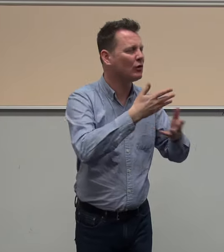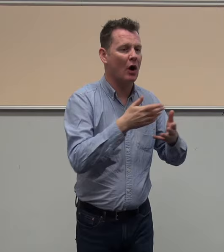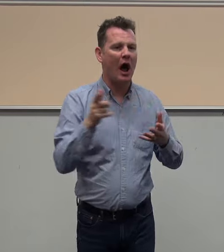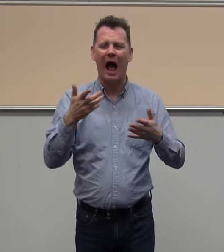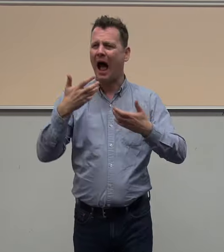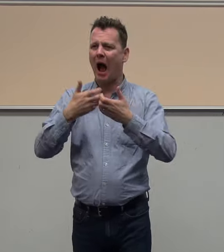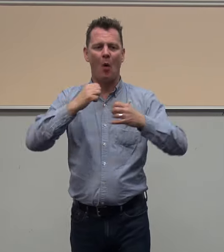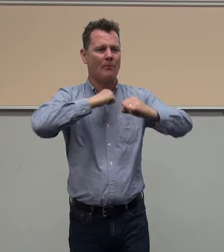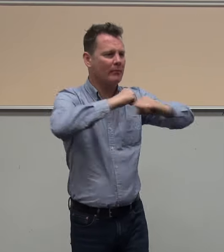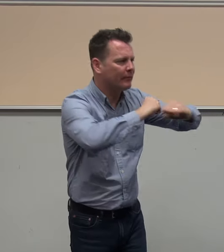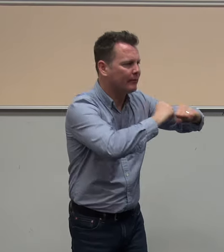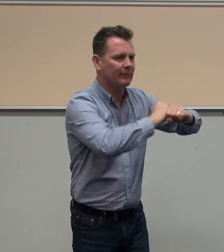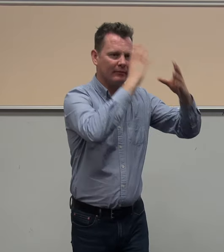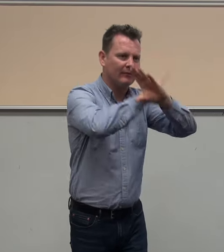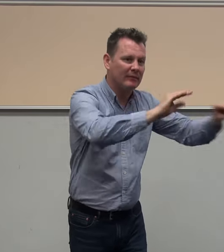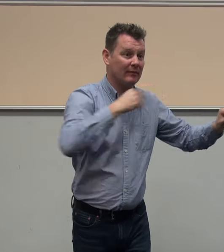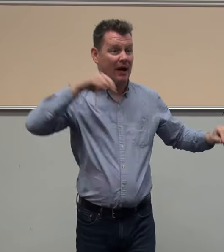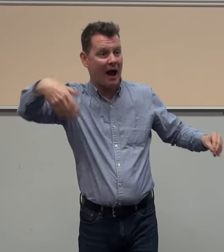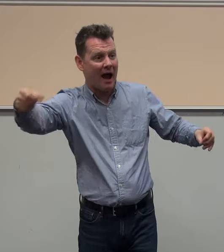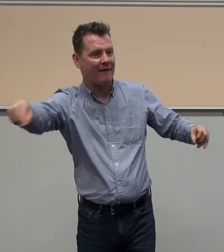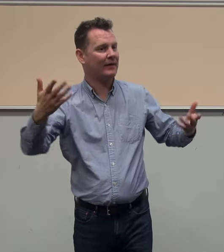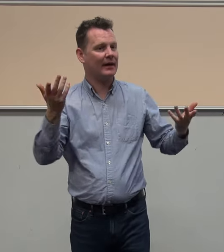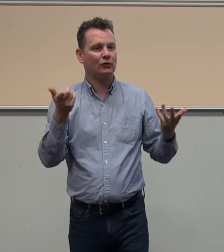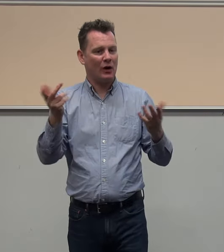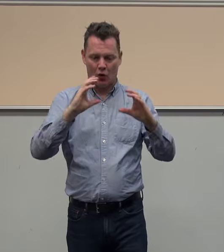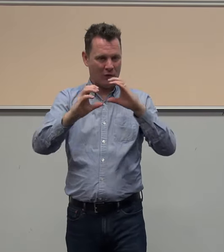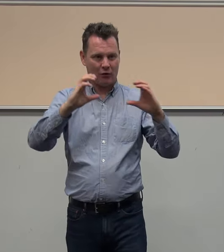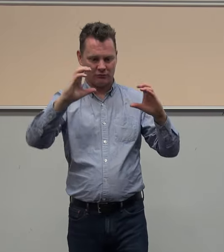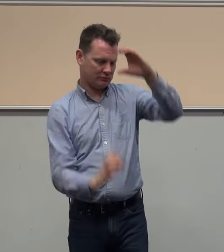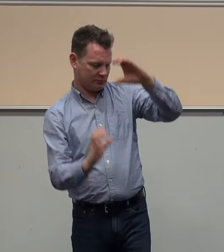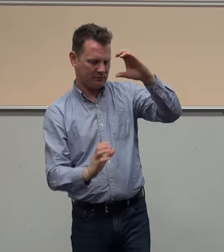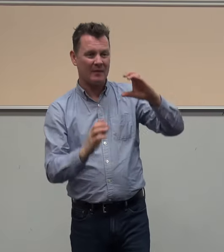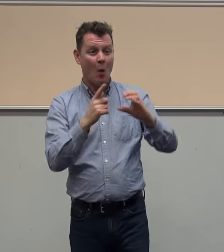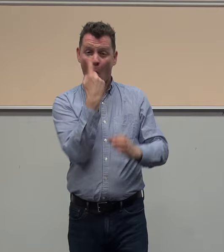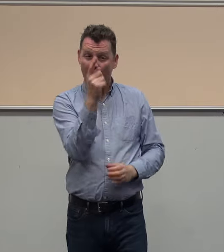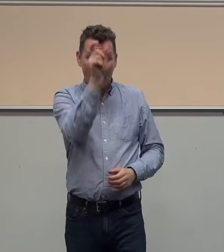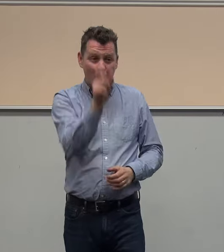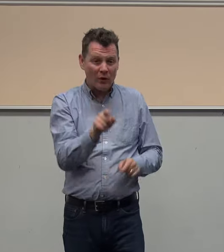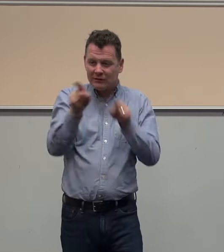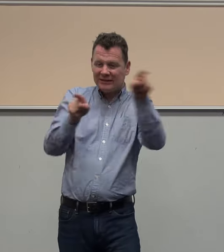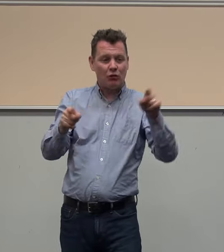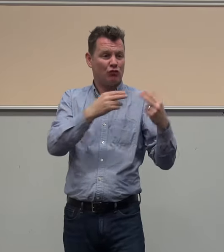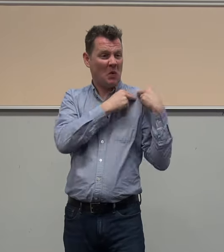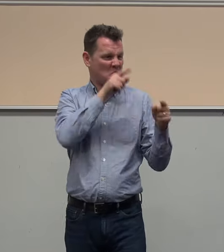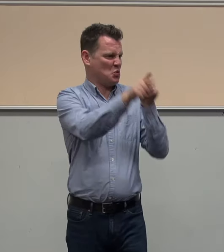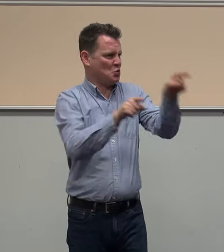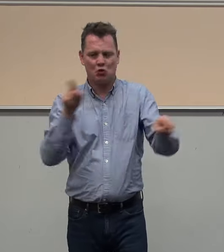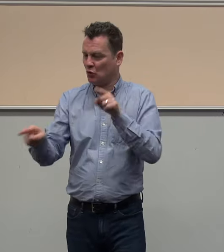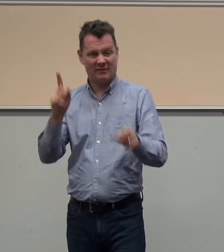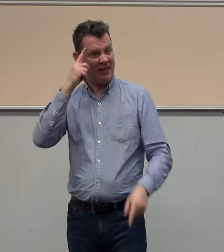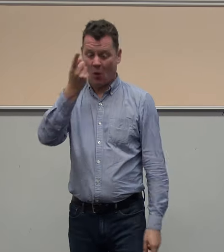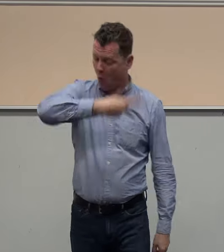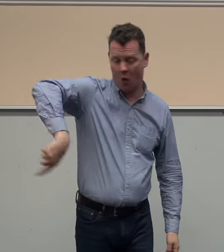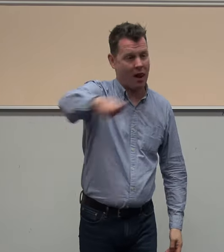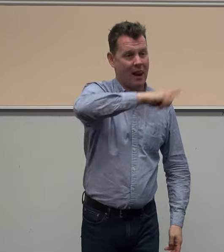market to it. So that communication, I don't think it's one individual's responsibility. I think it's everybody has to sit down. And I think it's really